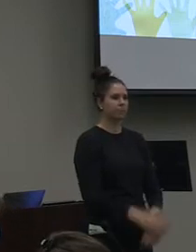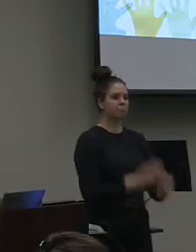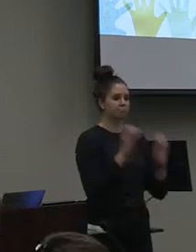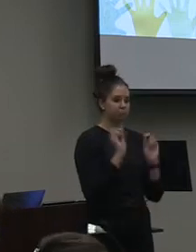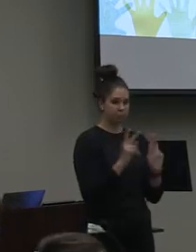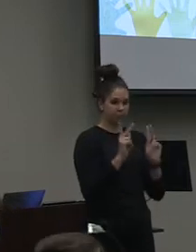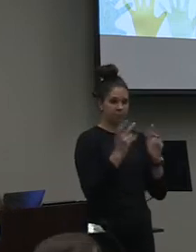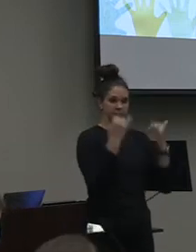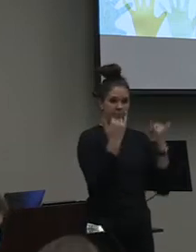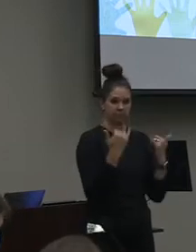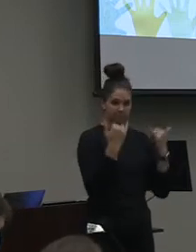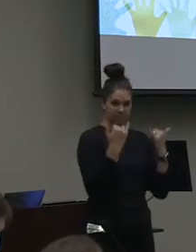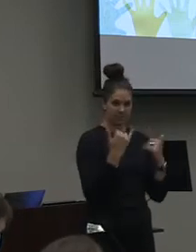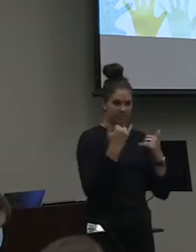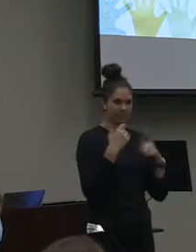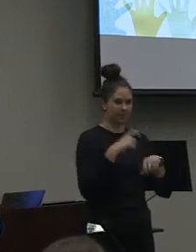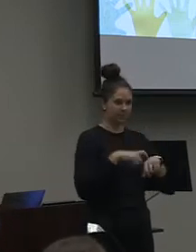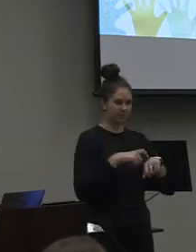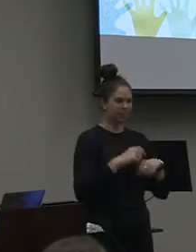Okay, so at this time,